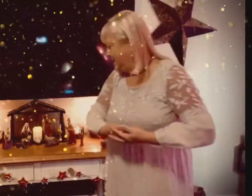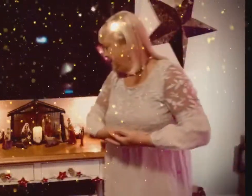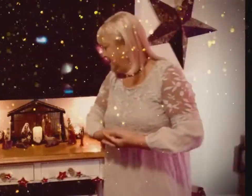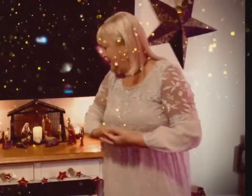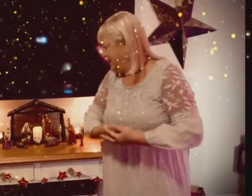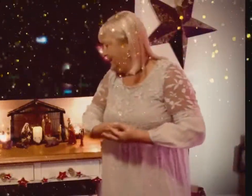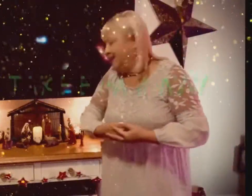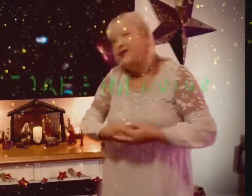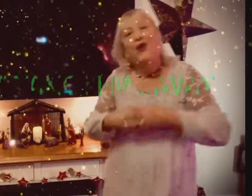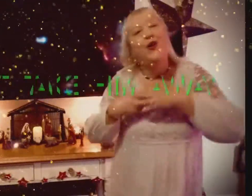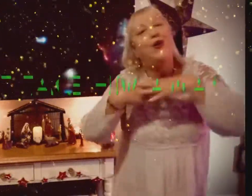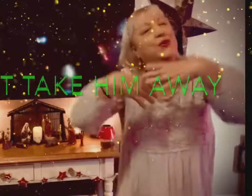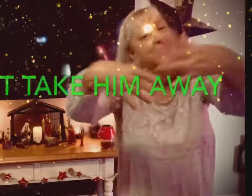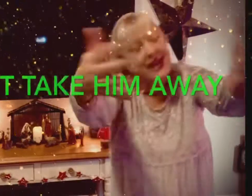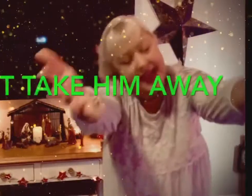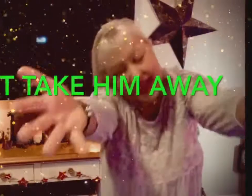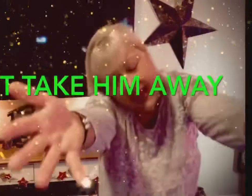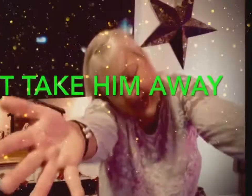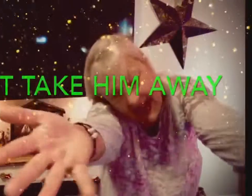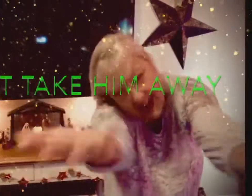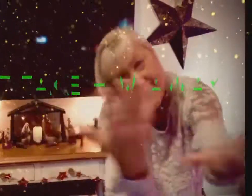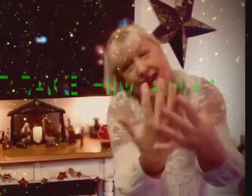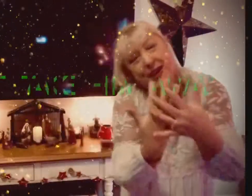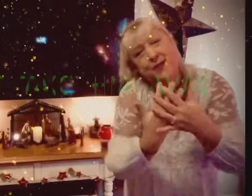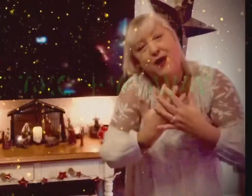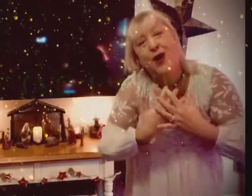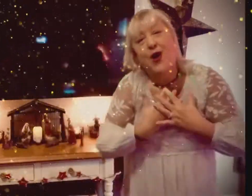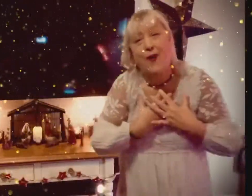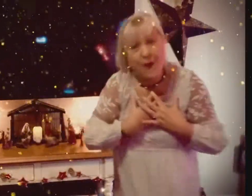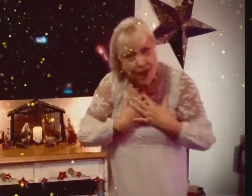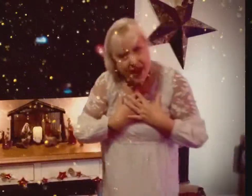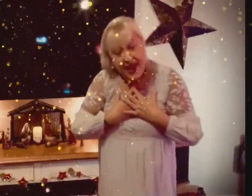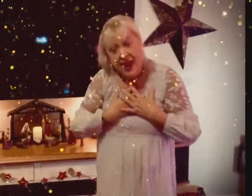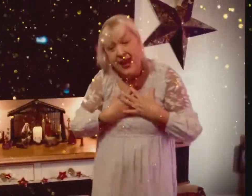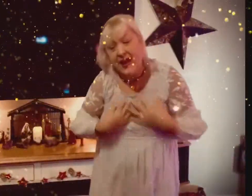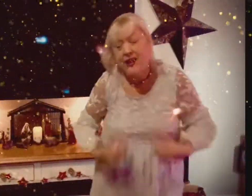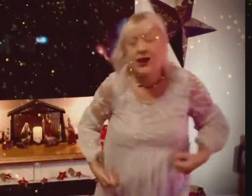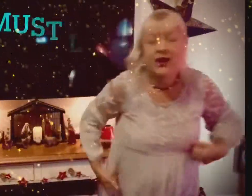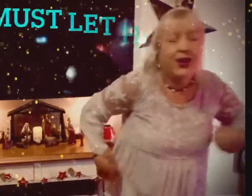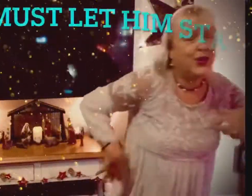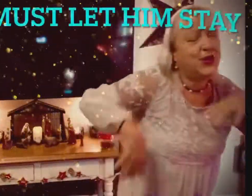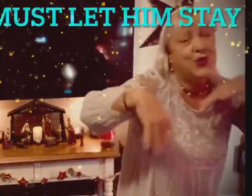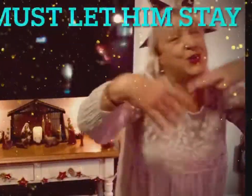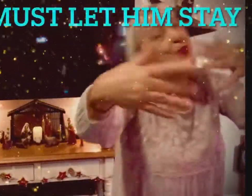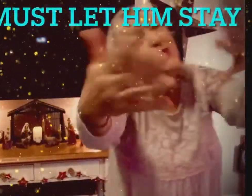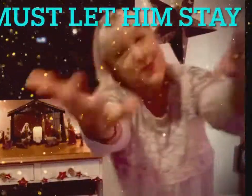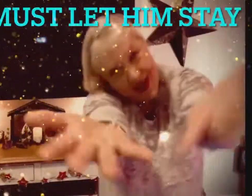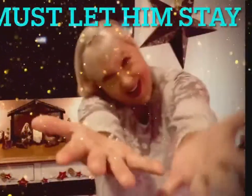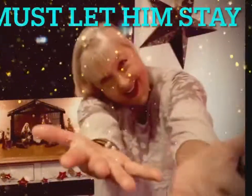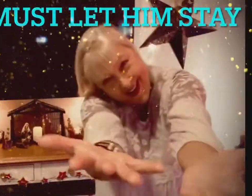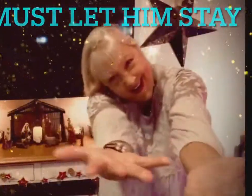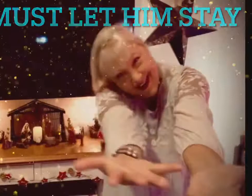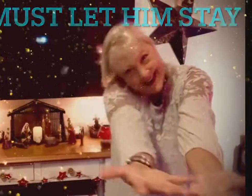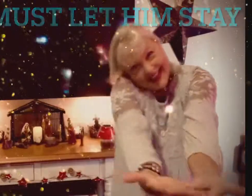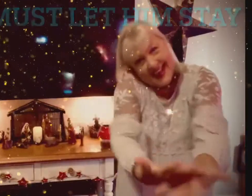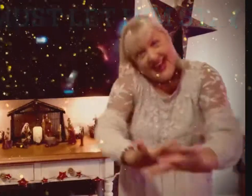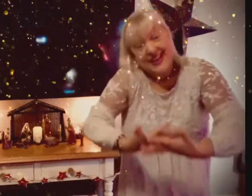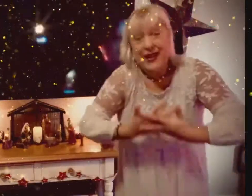Don't take Him away You must let Him